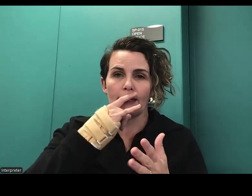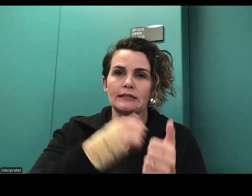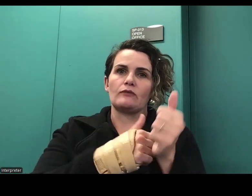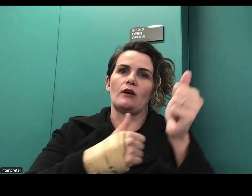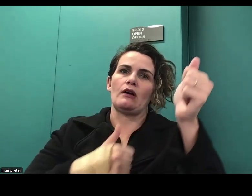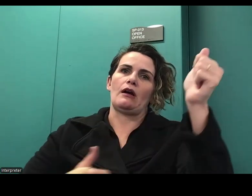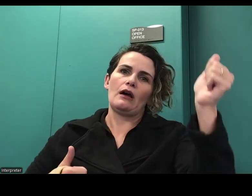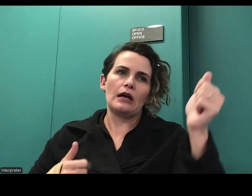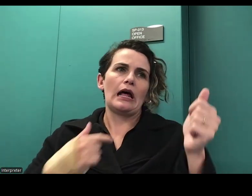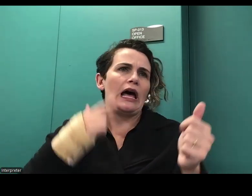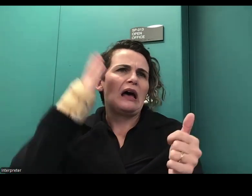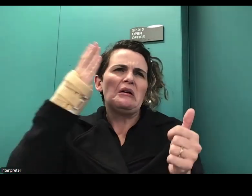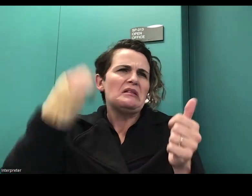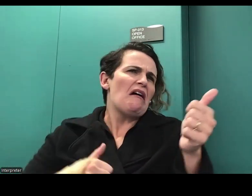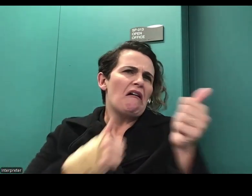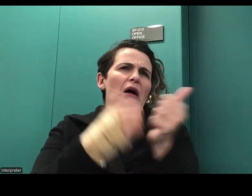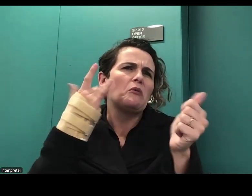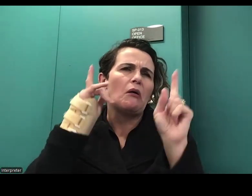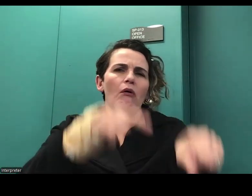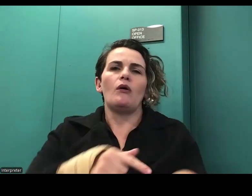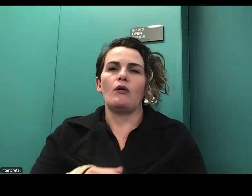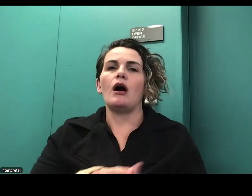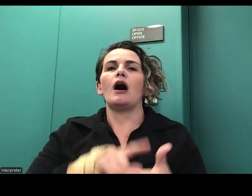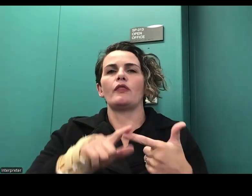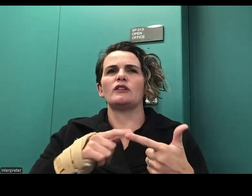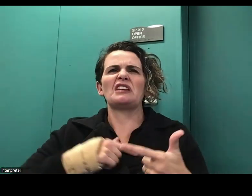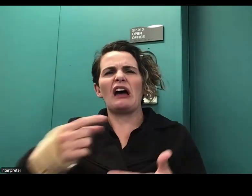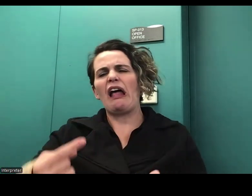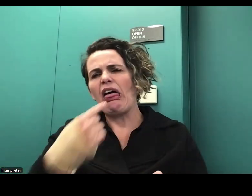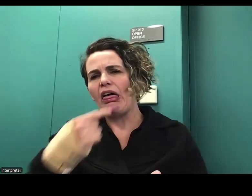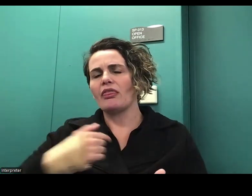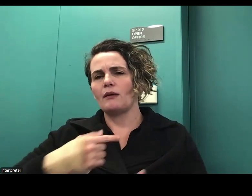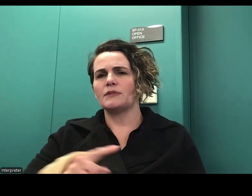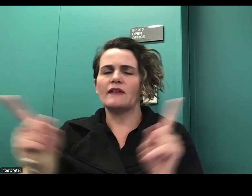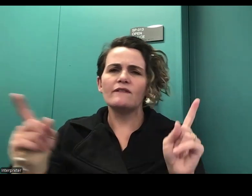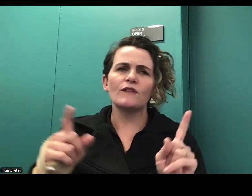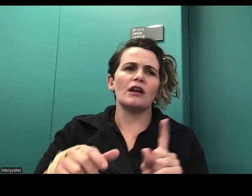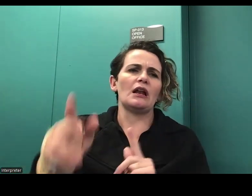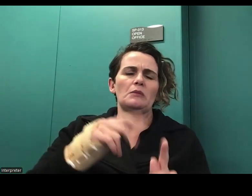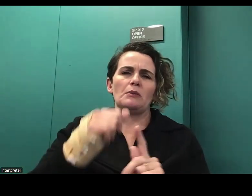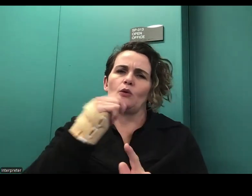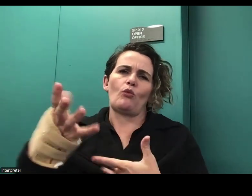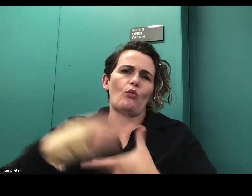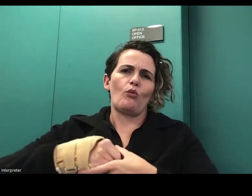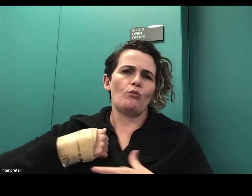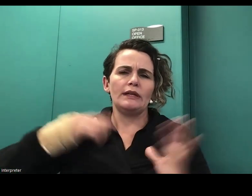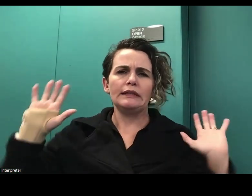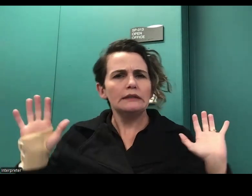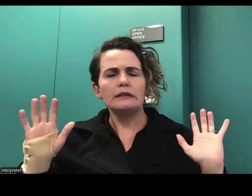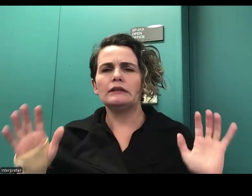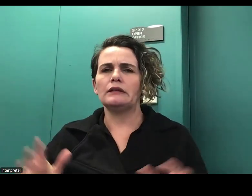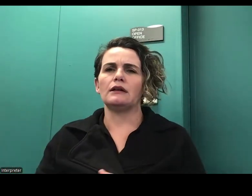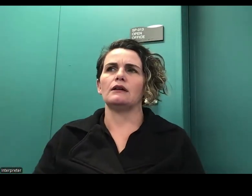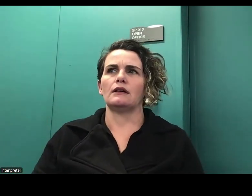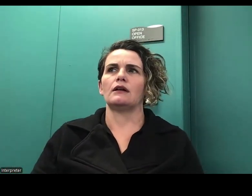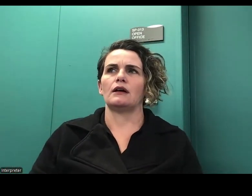go? Mm-hmm. Others, I hate that I'm different. Okay. Everybody sees me as different, I'm not included, right? Mhm. And I